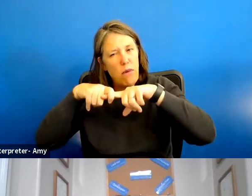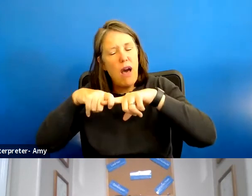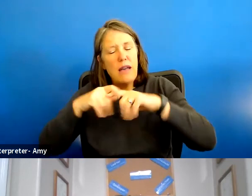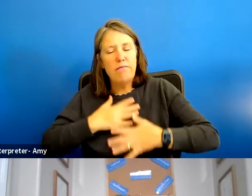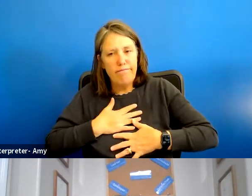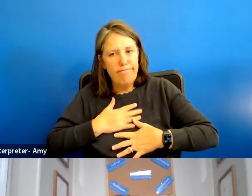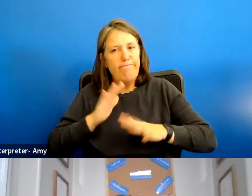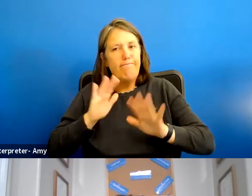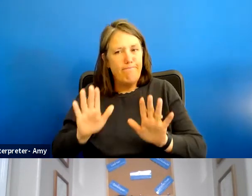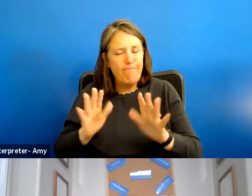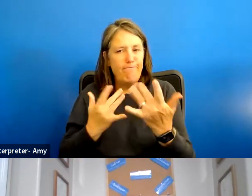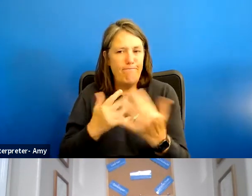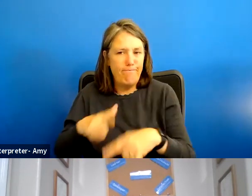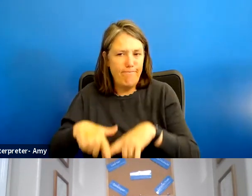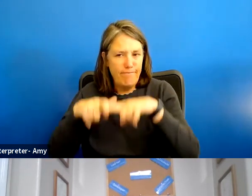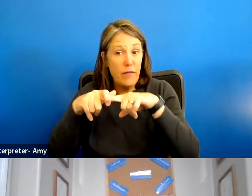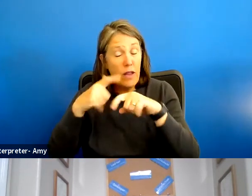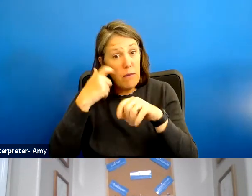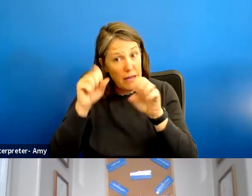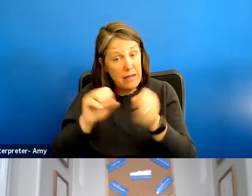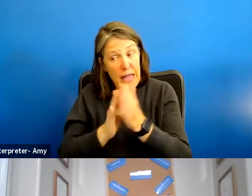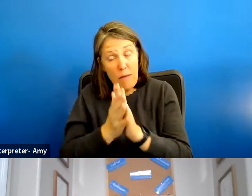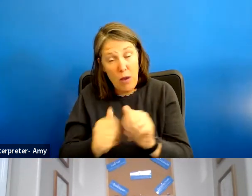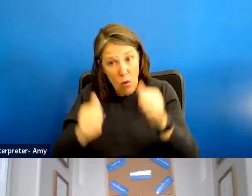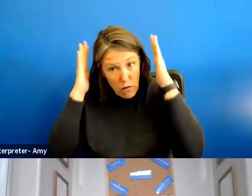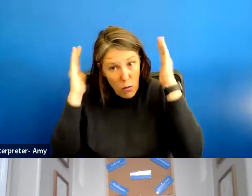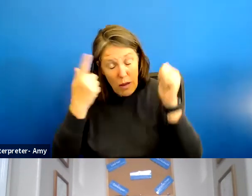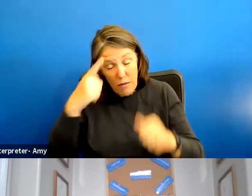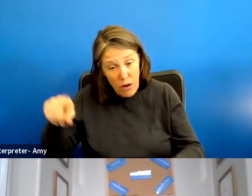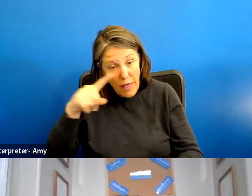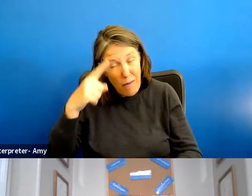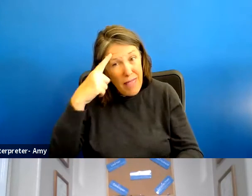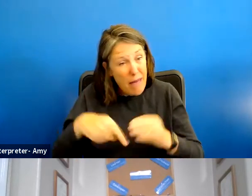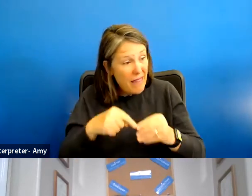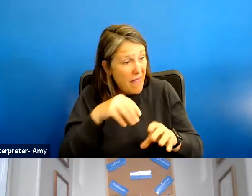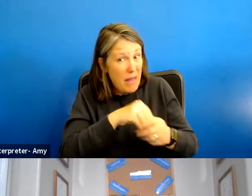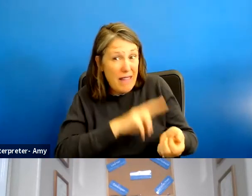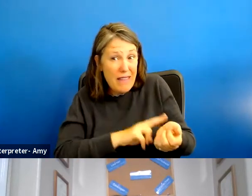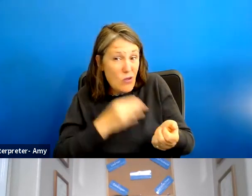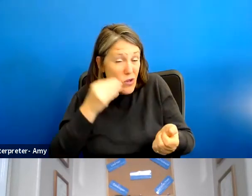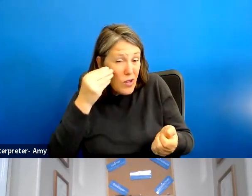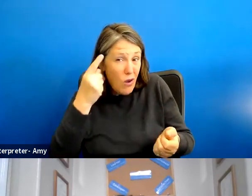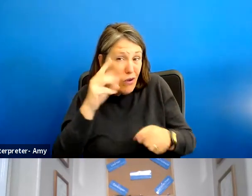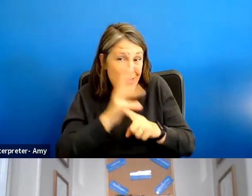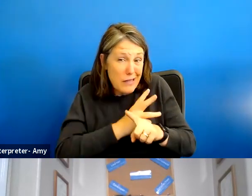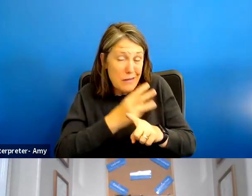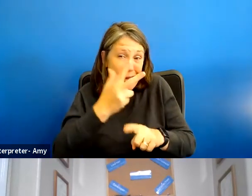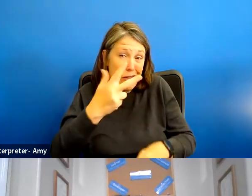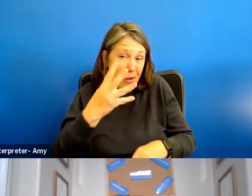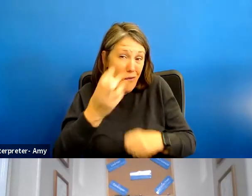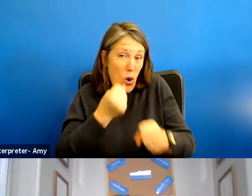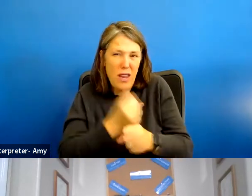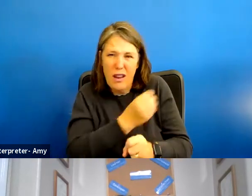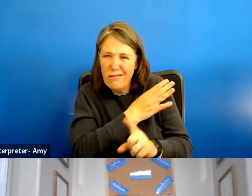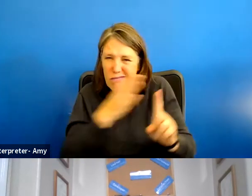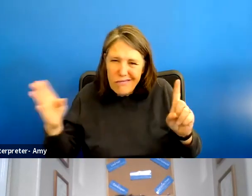breath, because it does become overwhelming for them. You have to think about it. They've been in this facility for 6 months to 3 or 4 years,